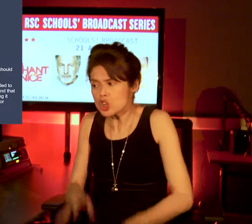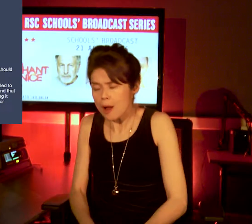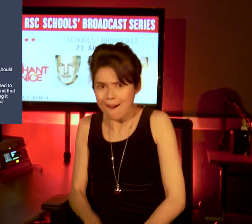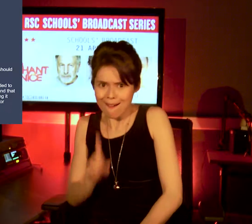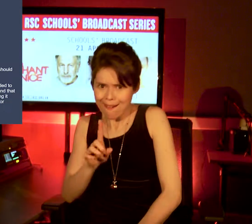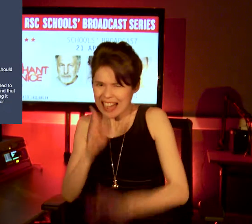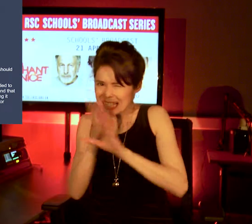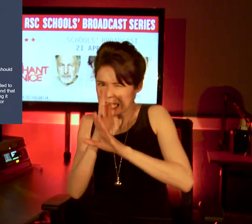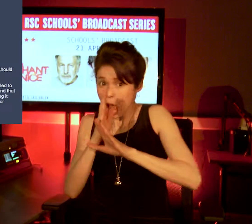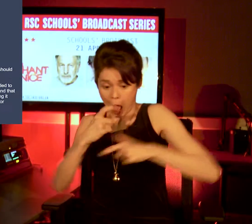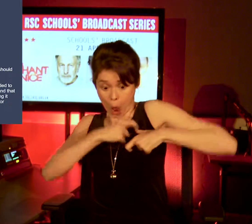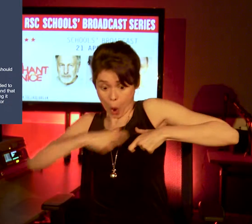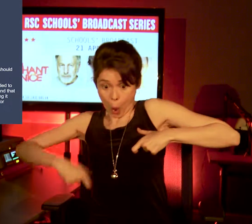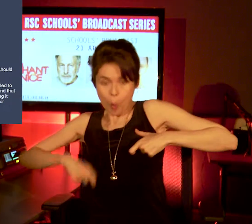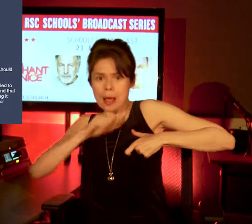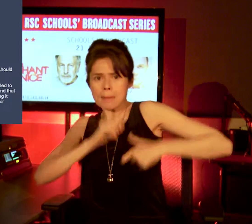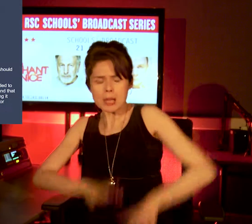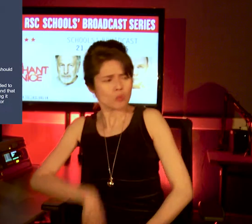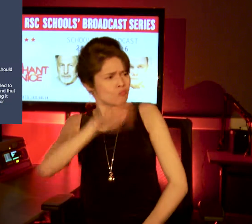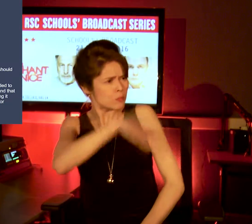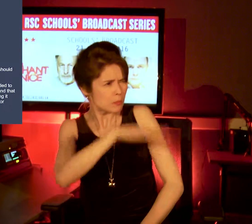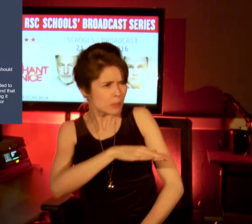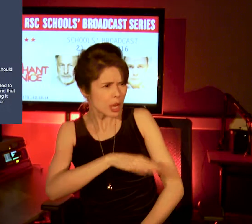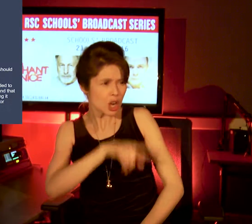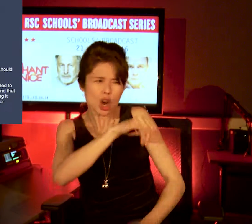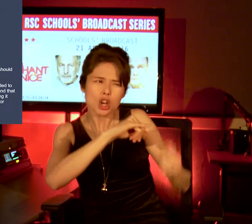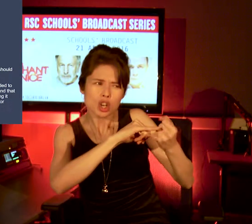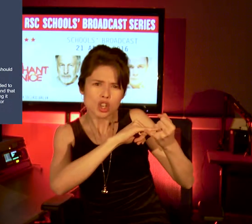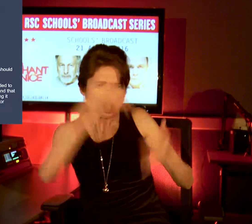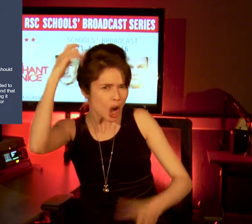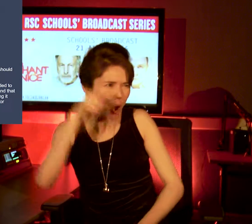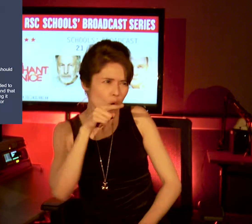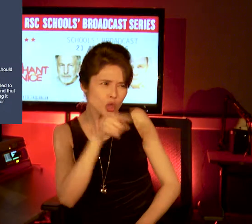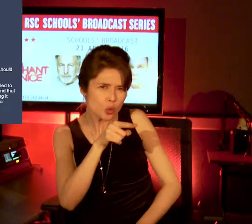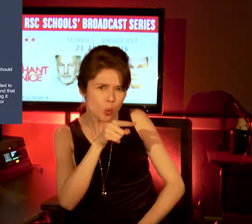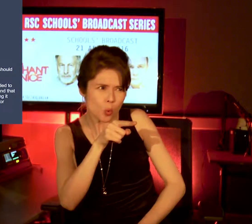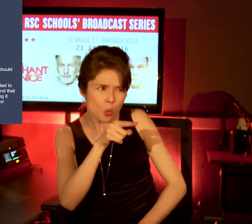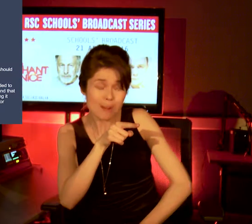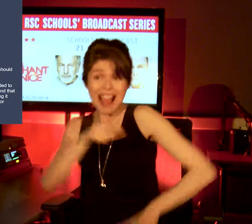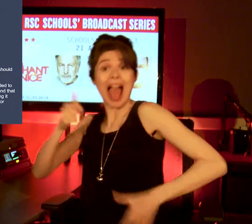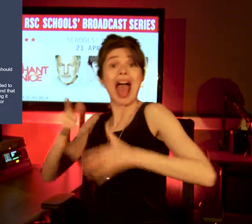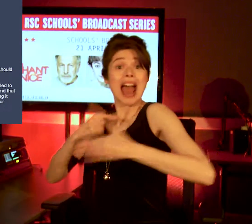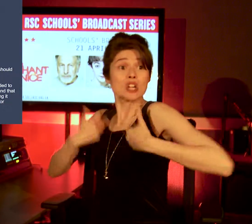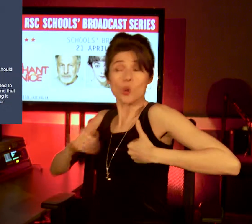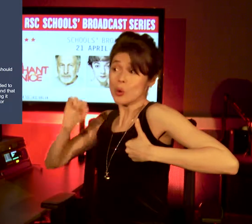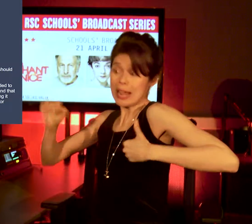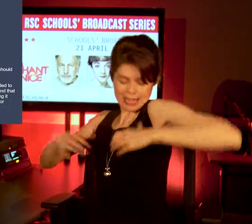But disguised as the lawyer Balthazar, Portia manages to